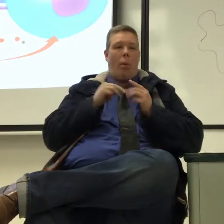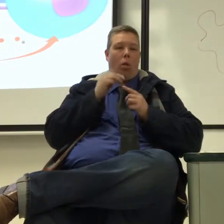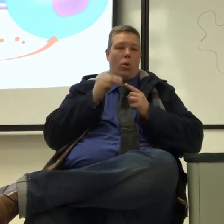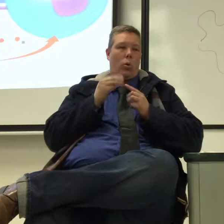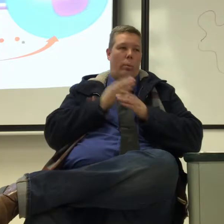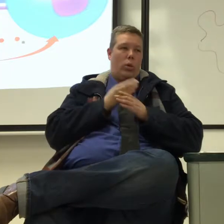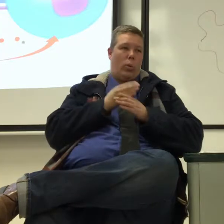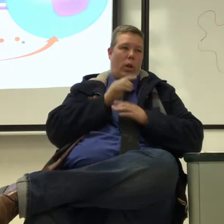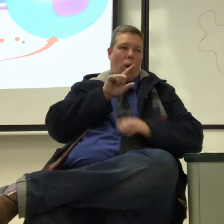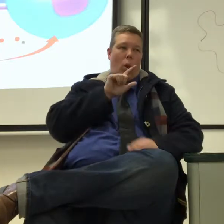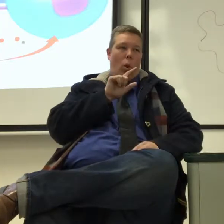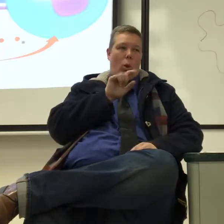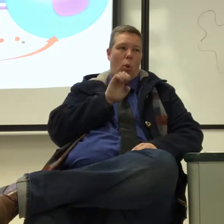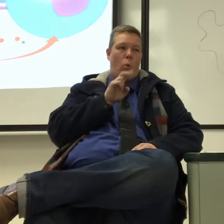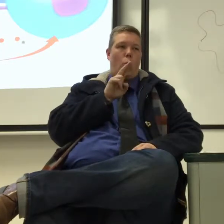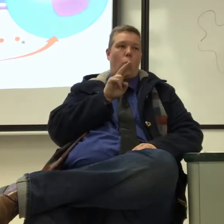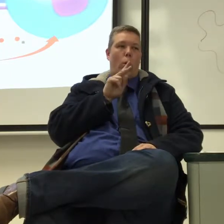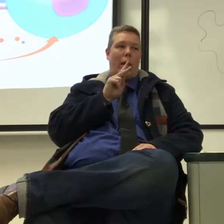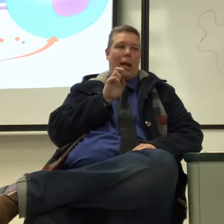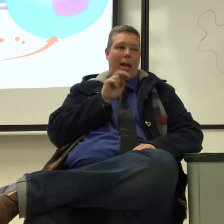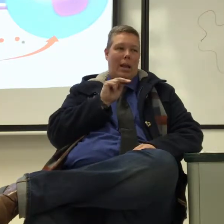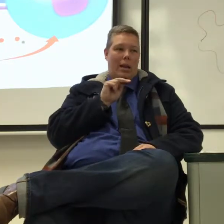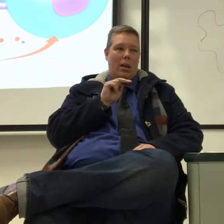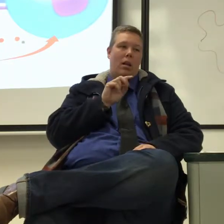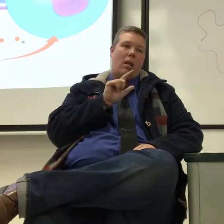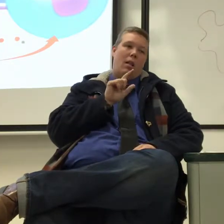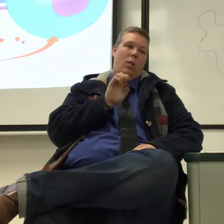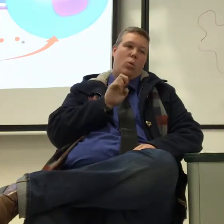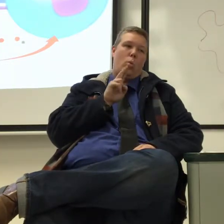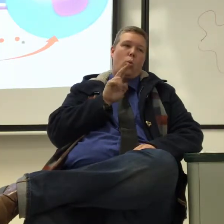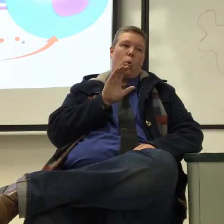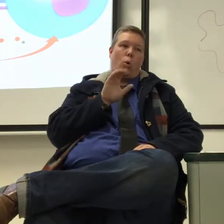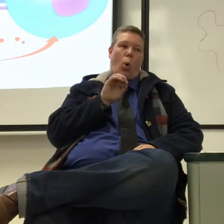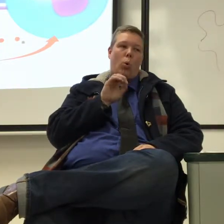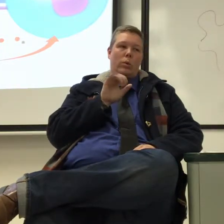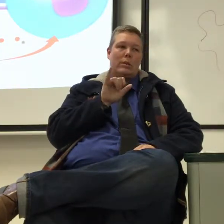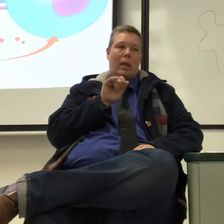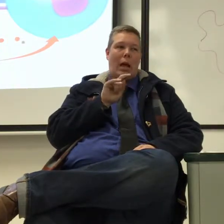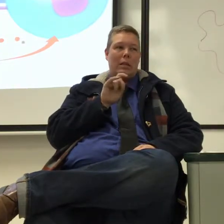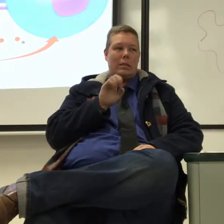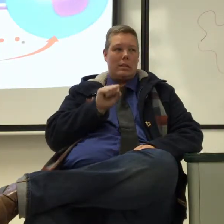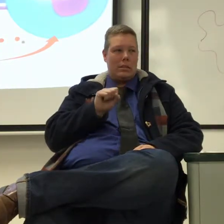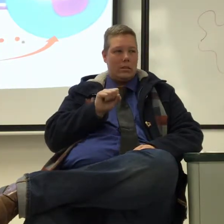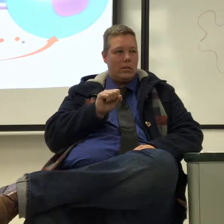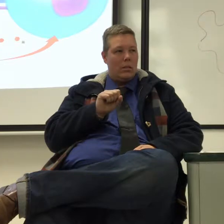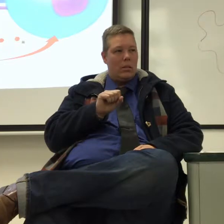interleukin. It's helping to complete the activation. IL-1